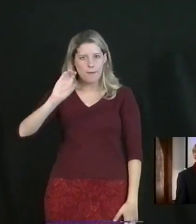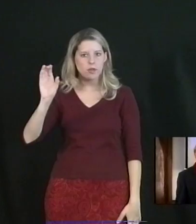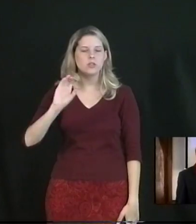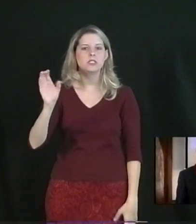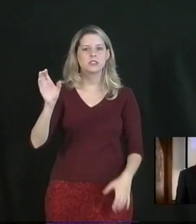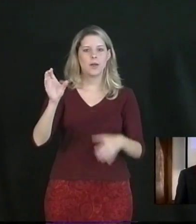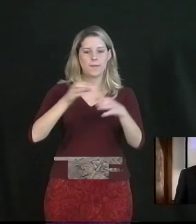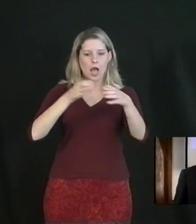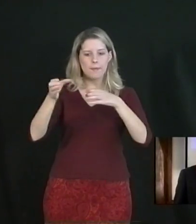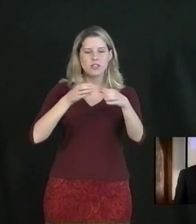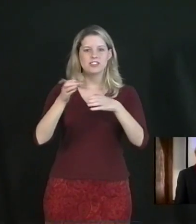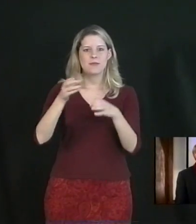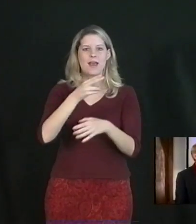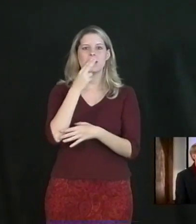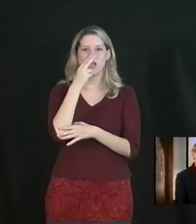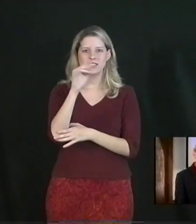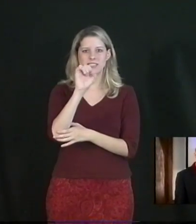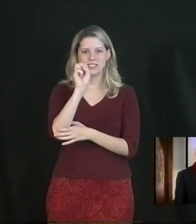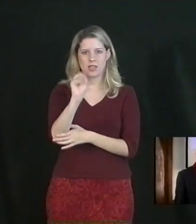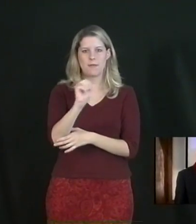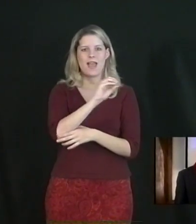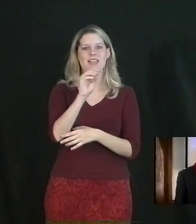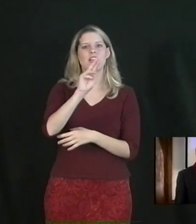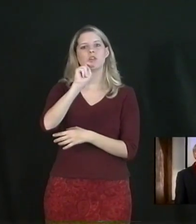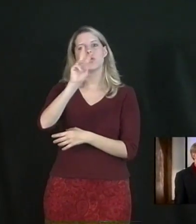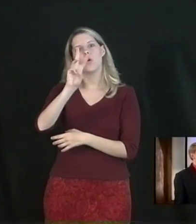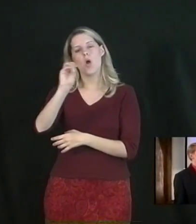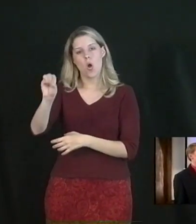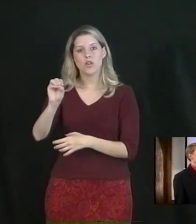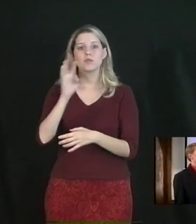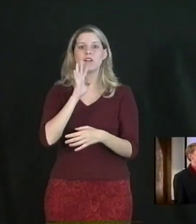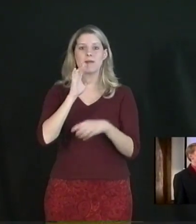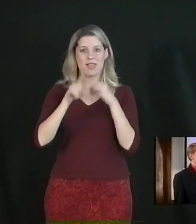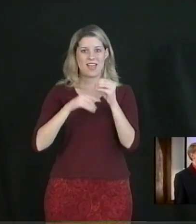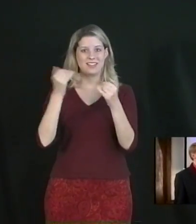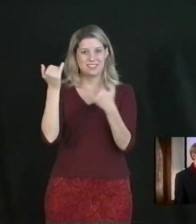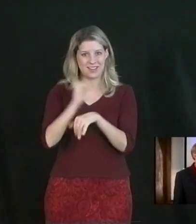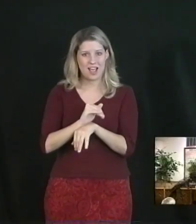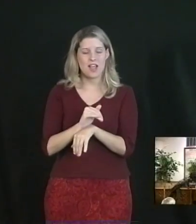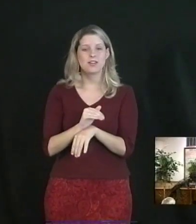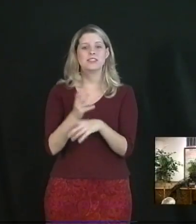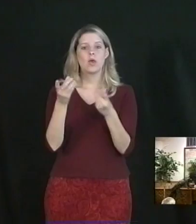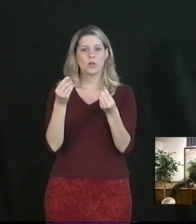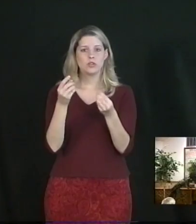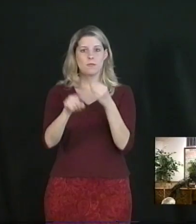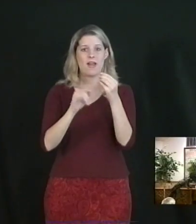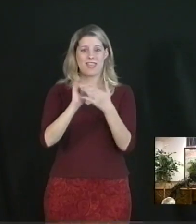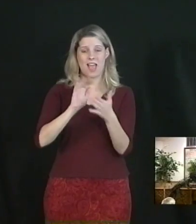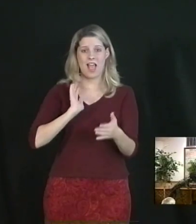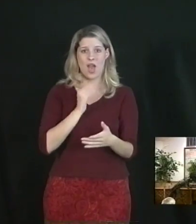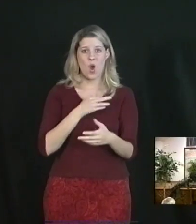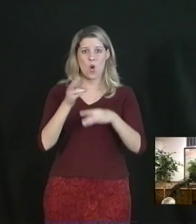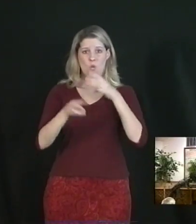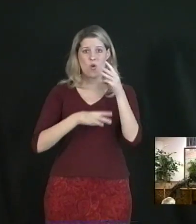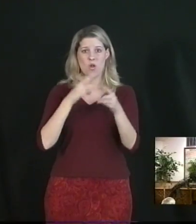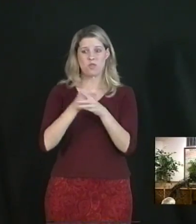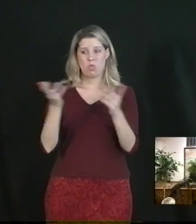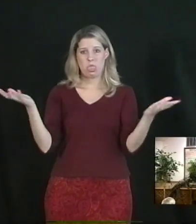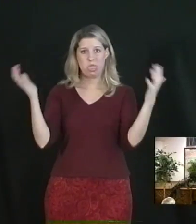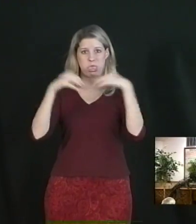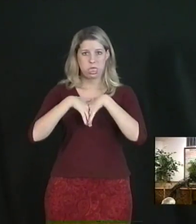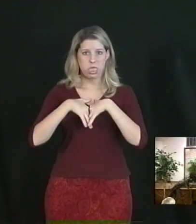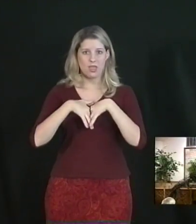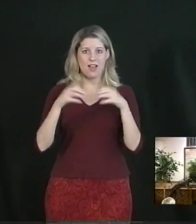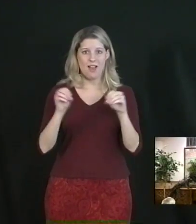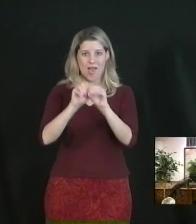talk about Nazism, the last one, and then the New World Order. Then we're going to tell you, what do you do about it? Our world is quite obviously falling